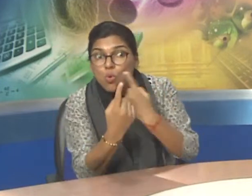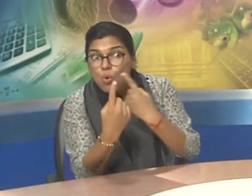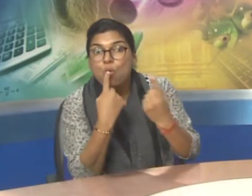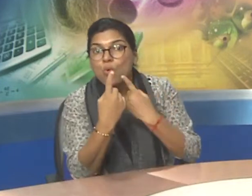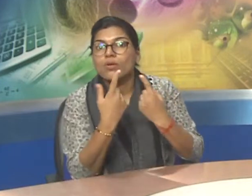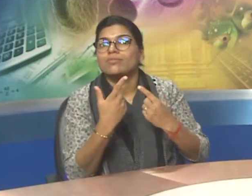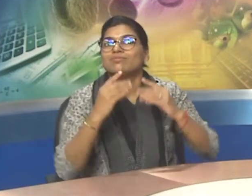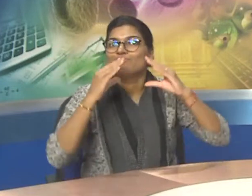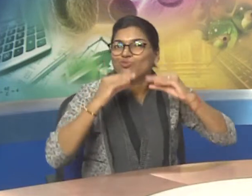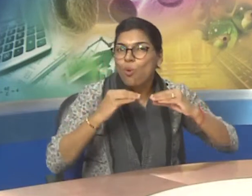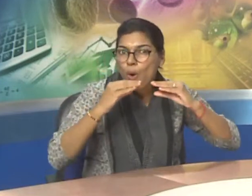leaving the library.